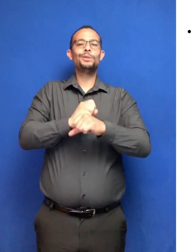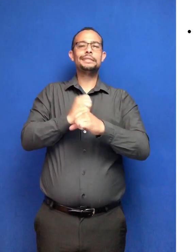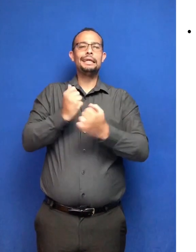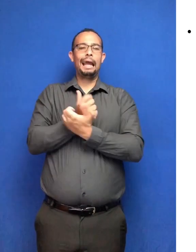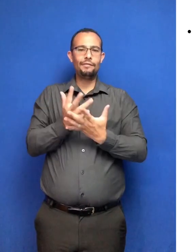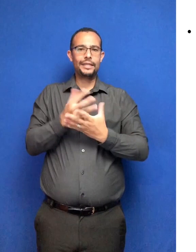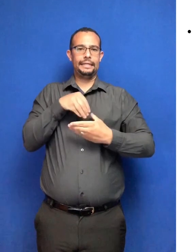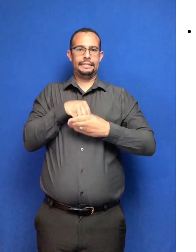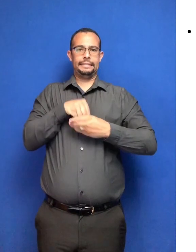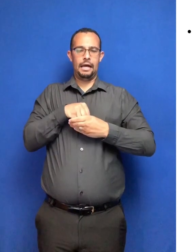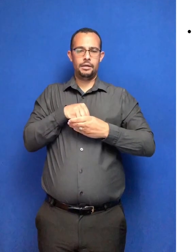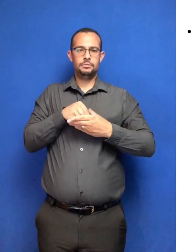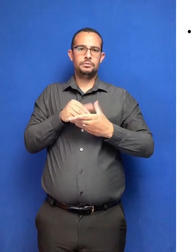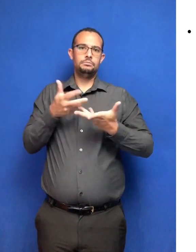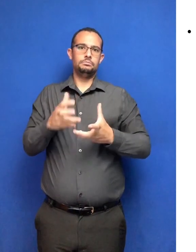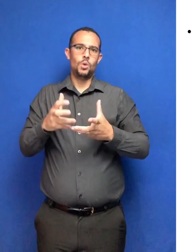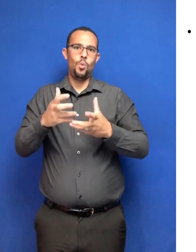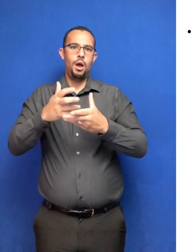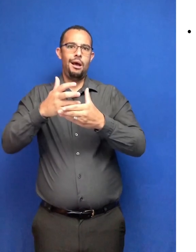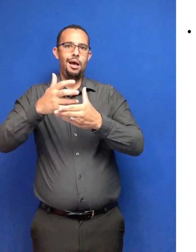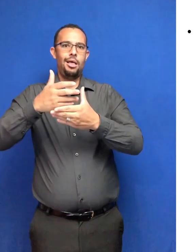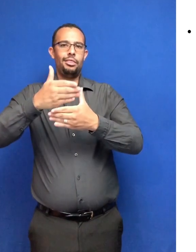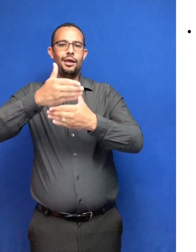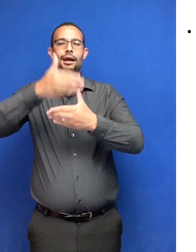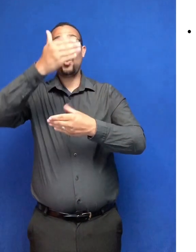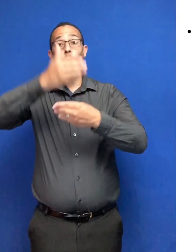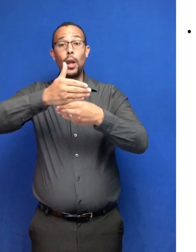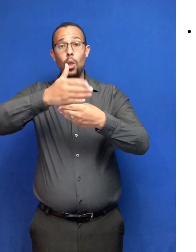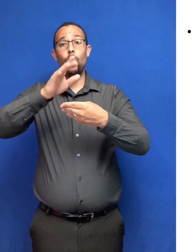wind breaking through the glass and throwing that into the house.